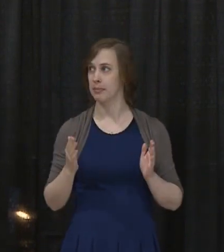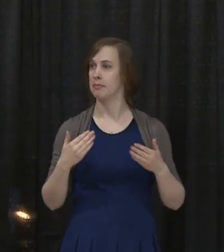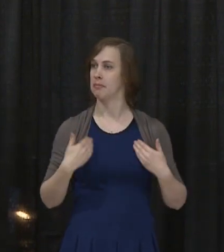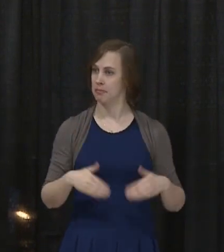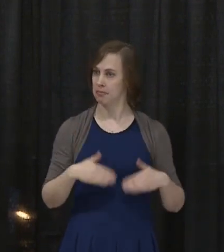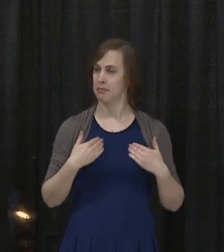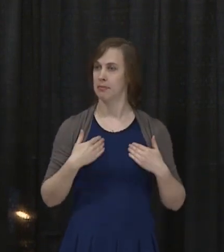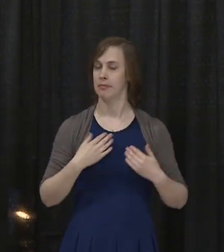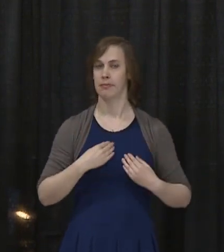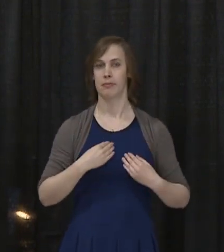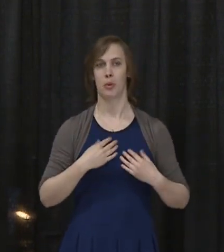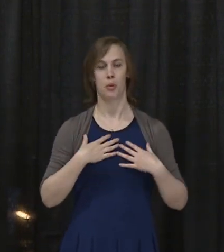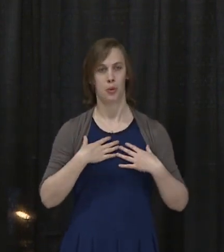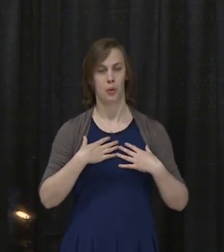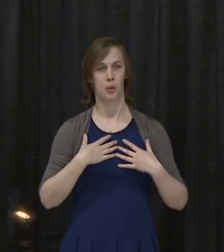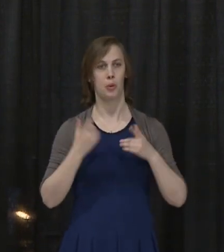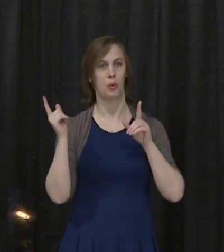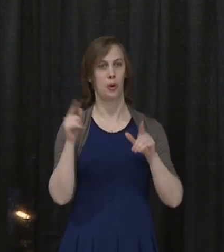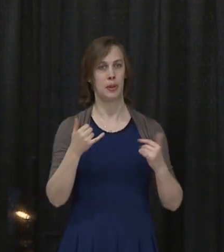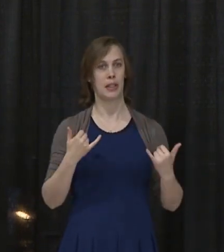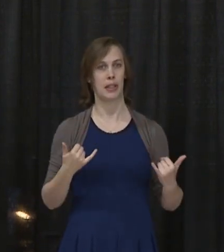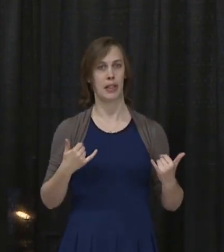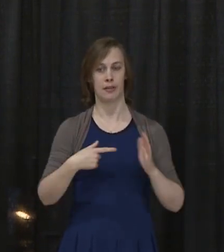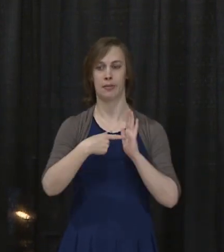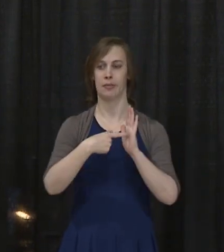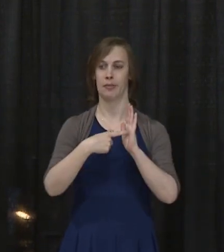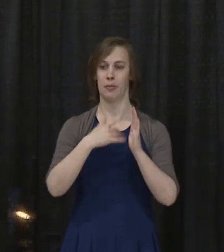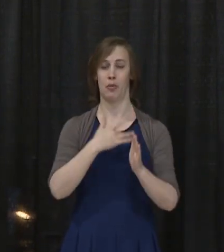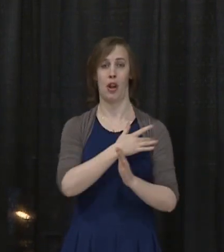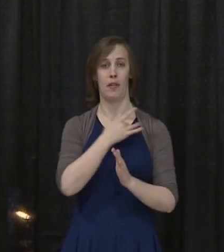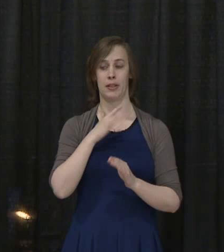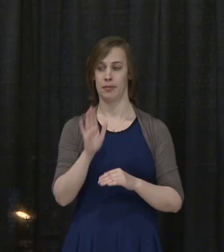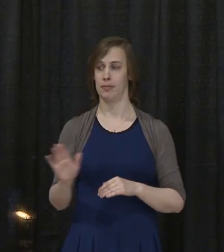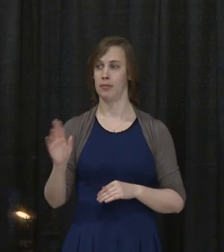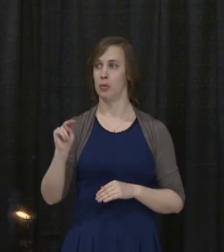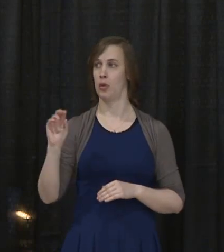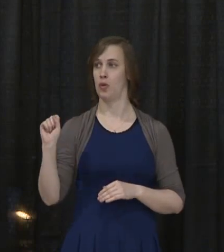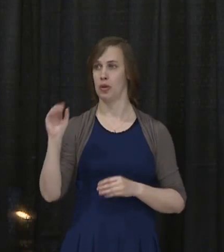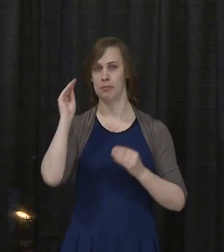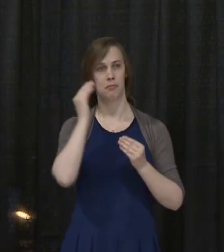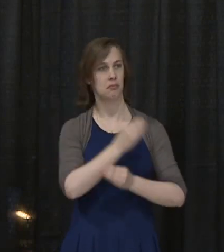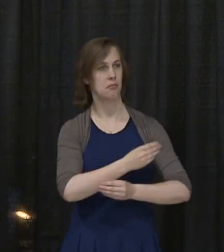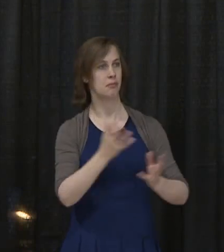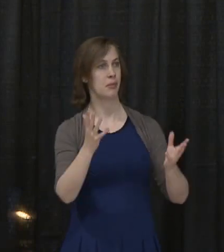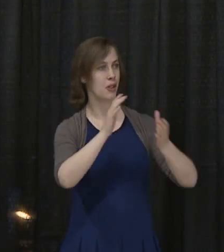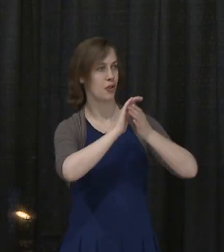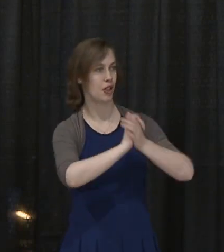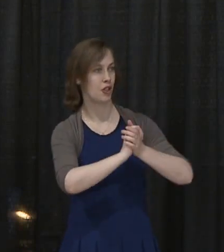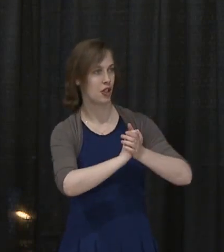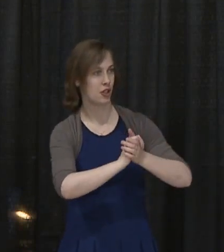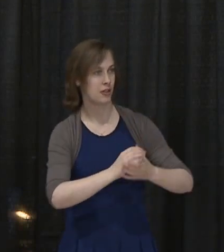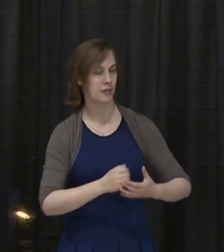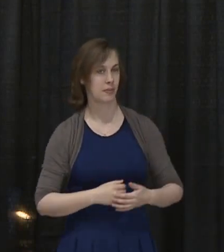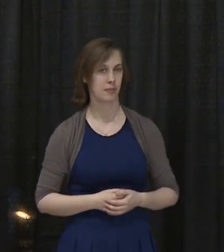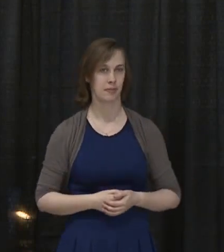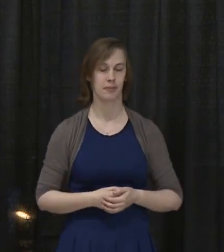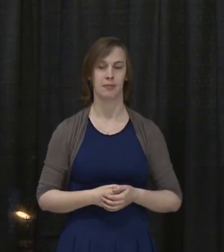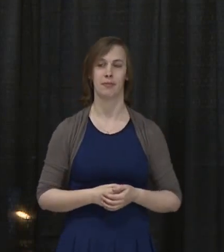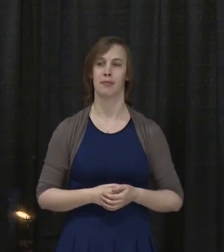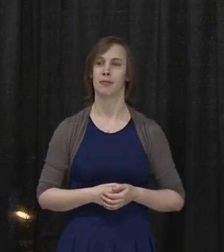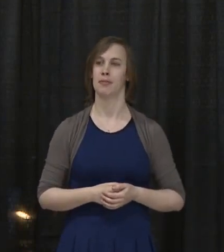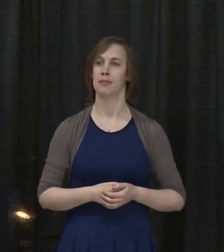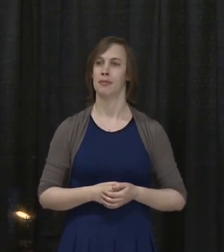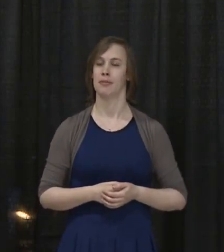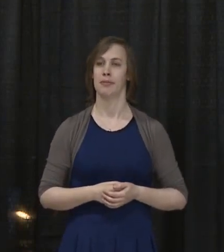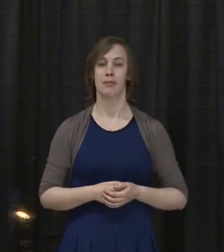bring greetings on behalf of the province of Nova Scotia to congratulate you. Graduates, I can tell you that it's nearly